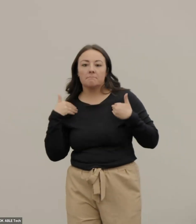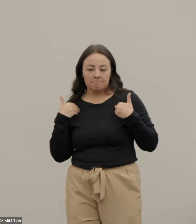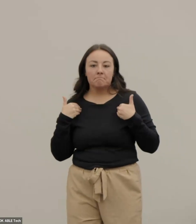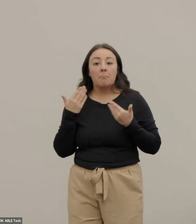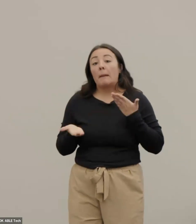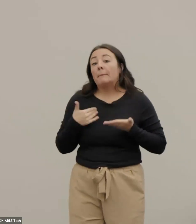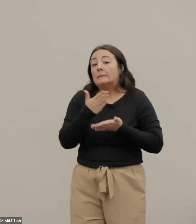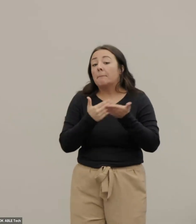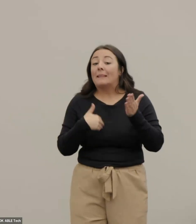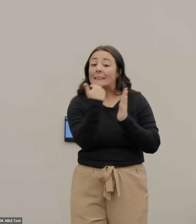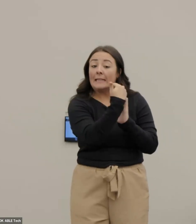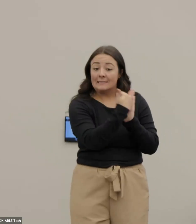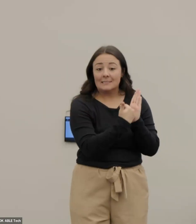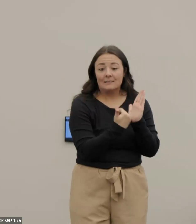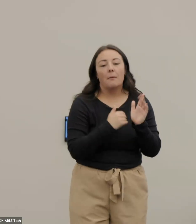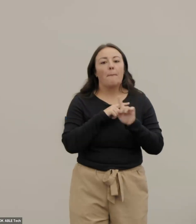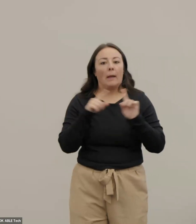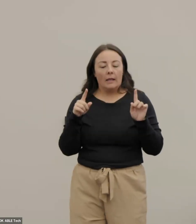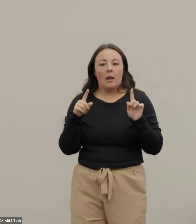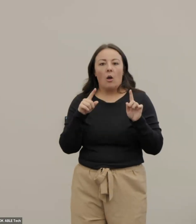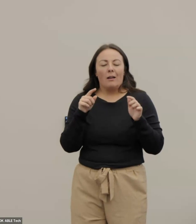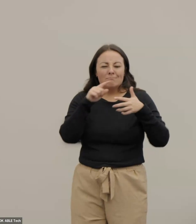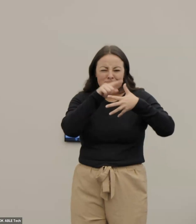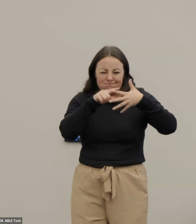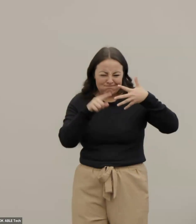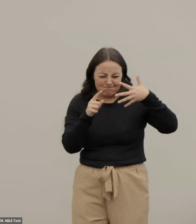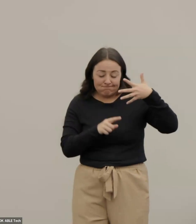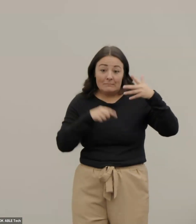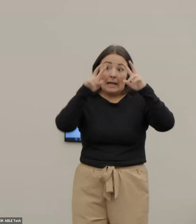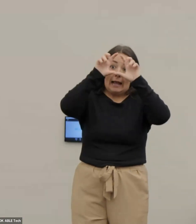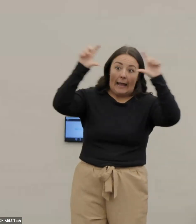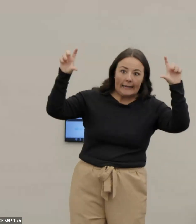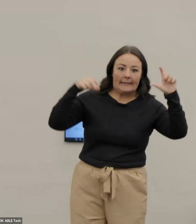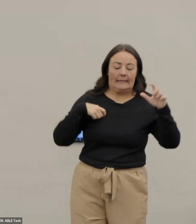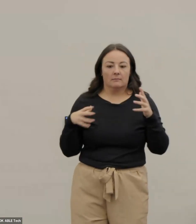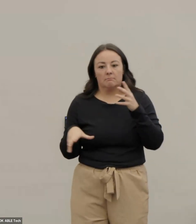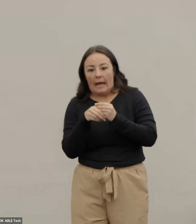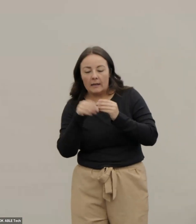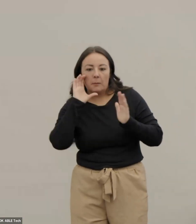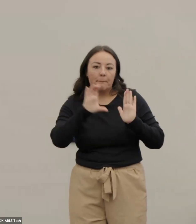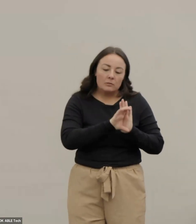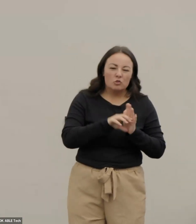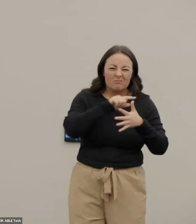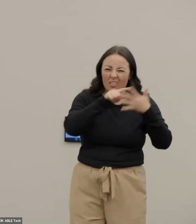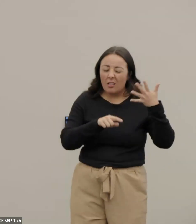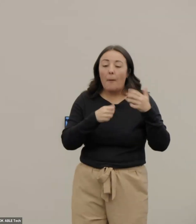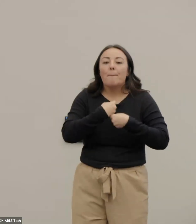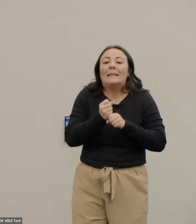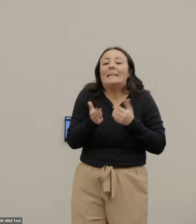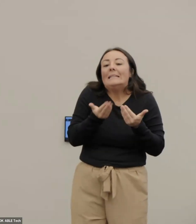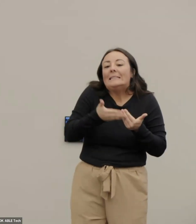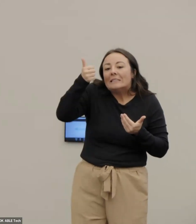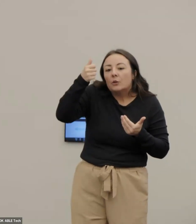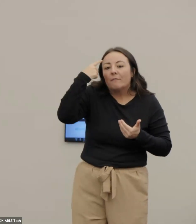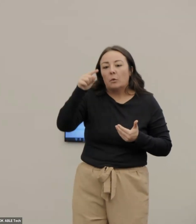know, all of those things collectively make it a lot easier for me to process that information as